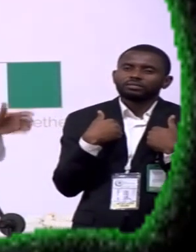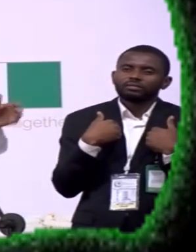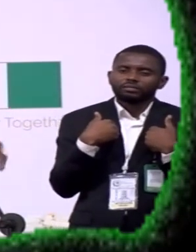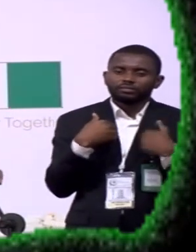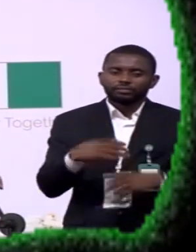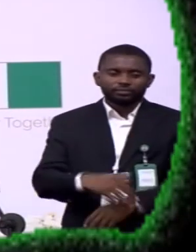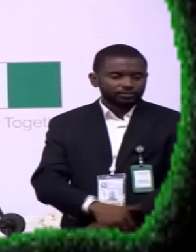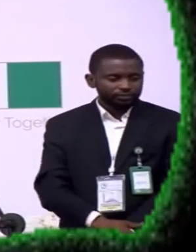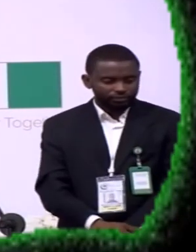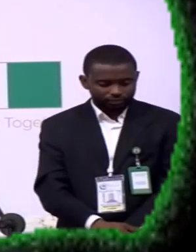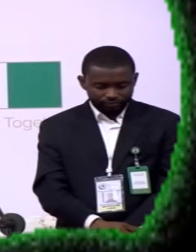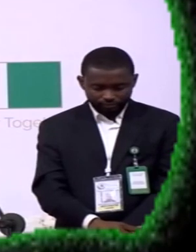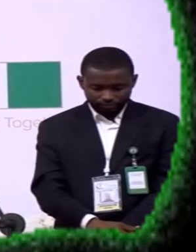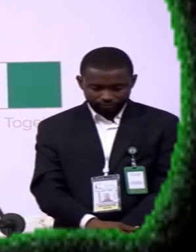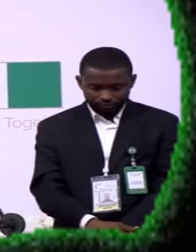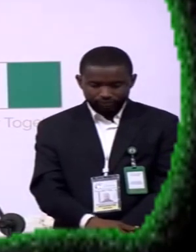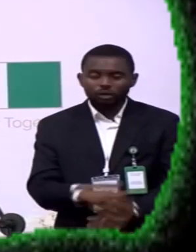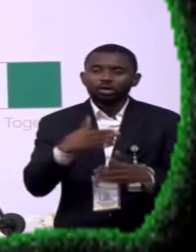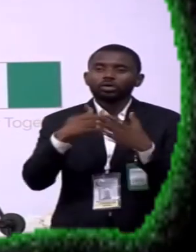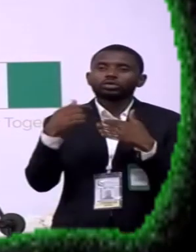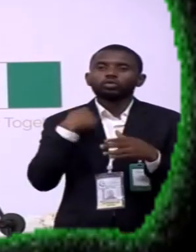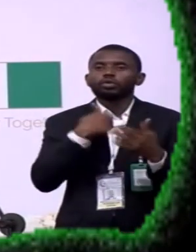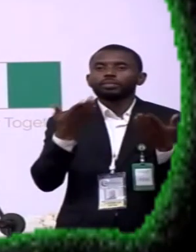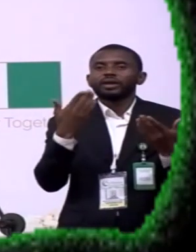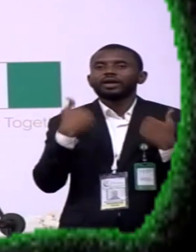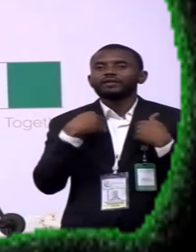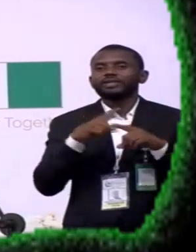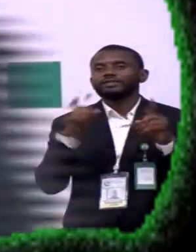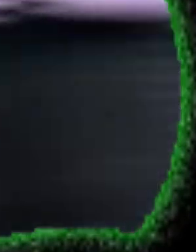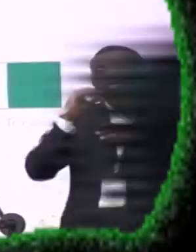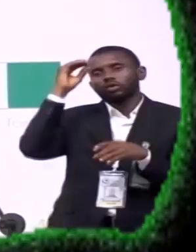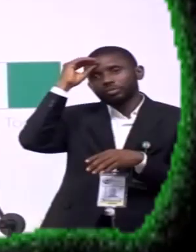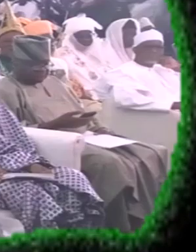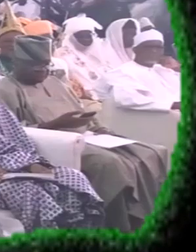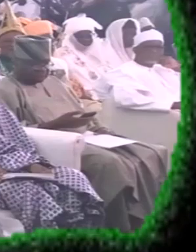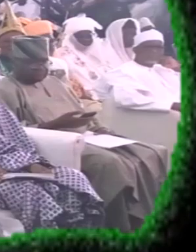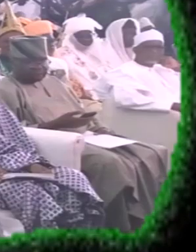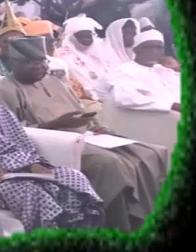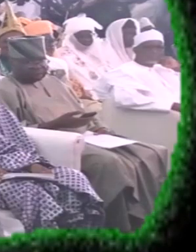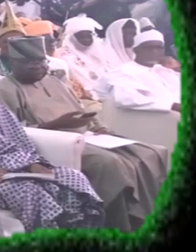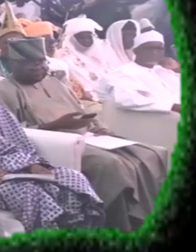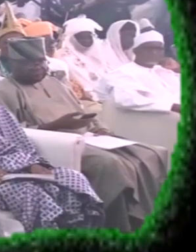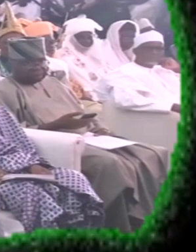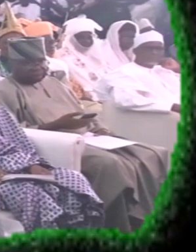some differences in opinion, but that does not becloud the fact that for 40 years,